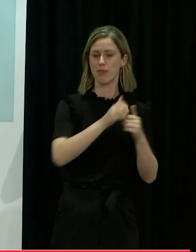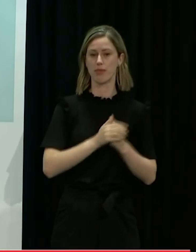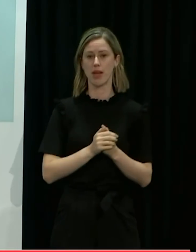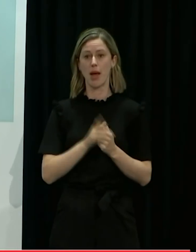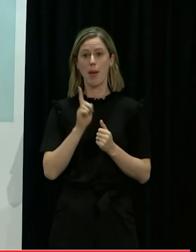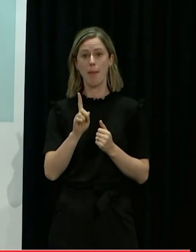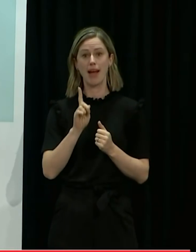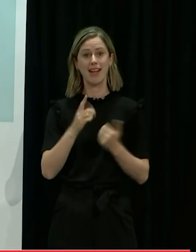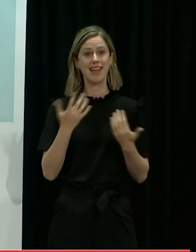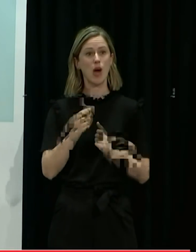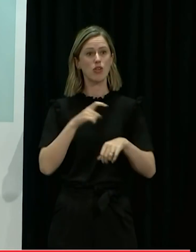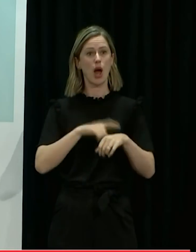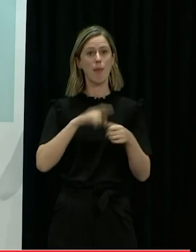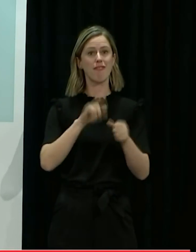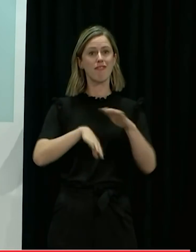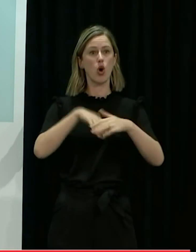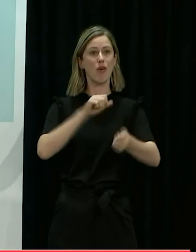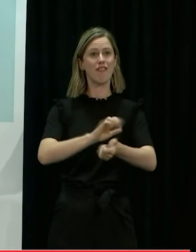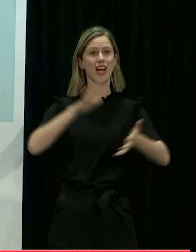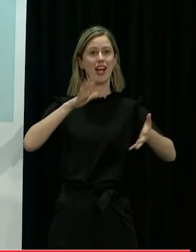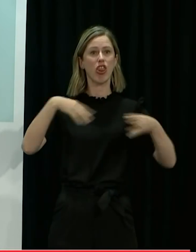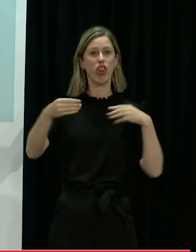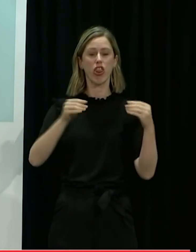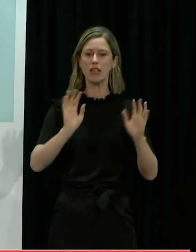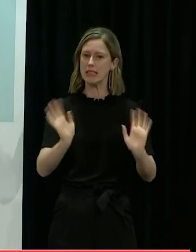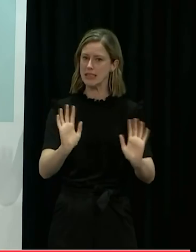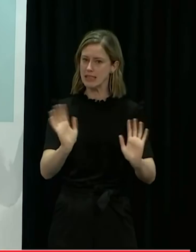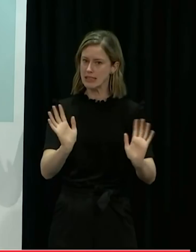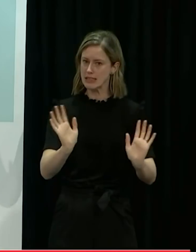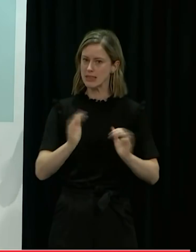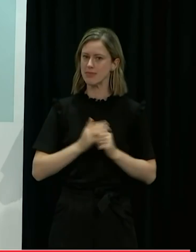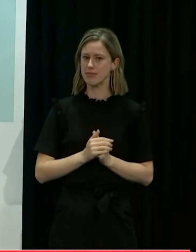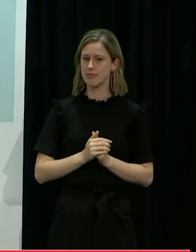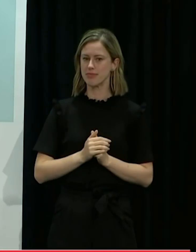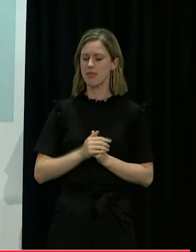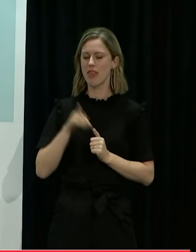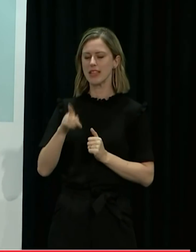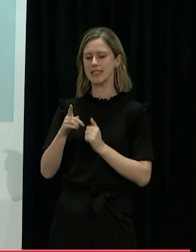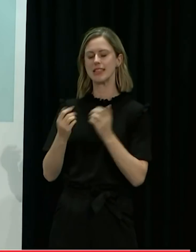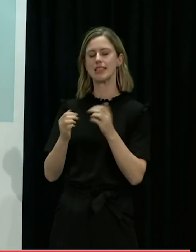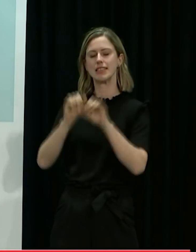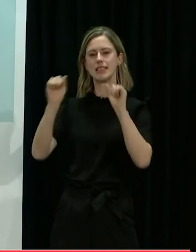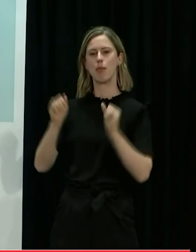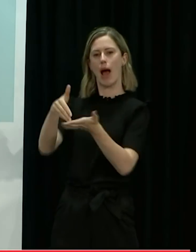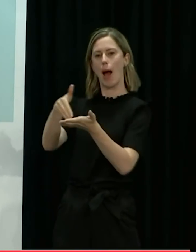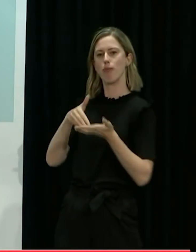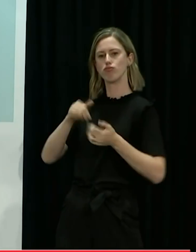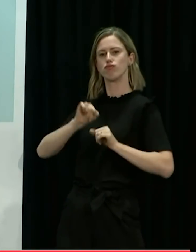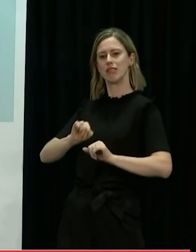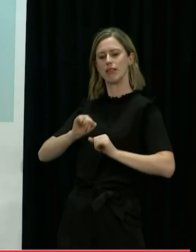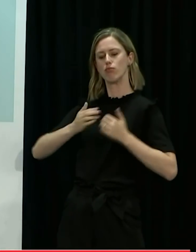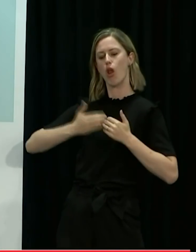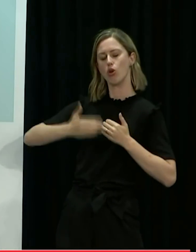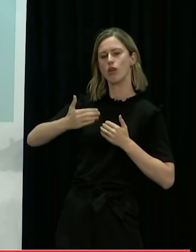not mean it's time to lift all restrictions as some countries have. We want to implement a system that will serve us well and last